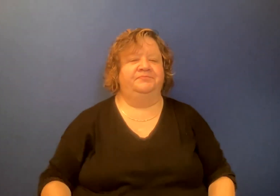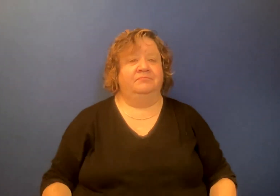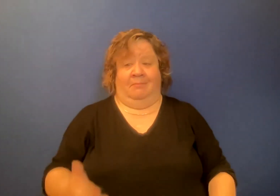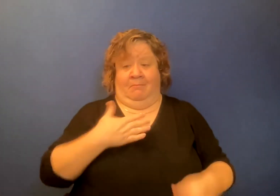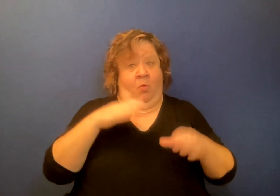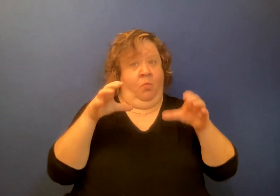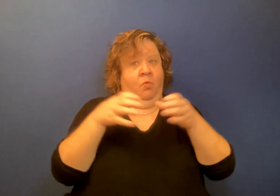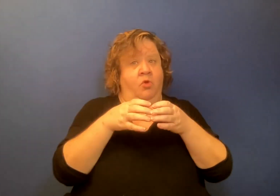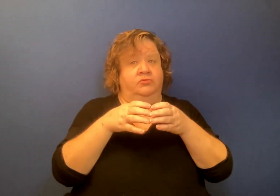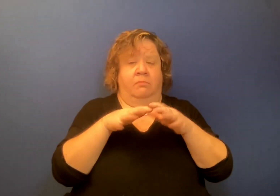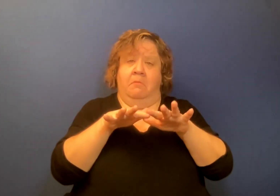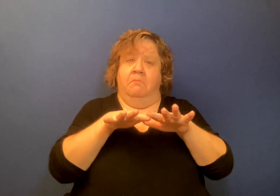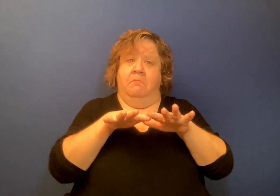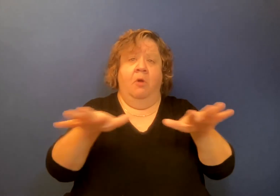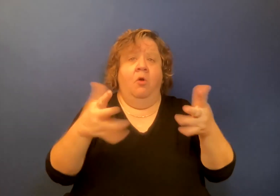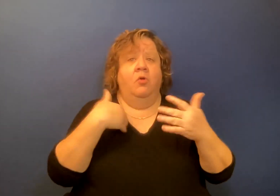would